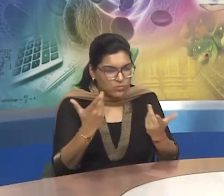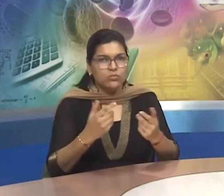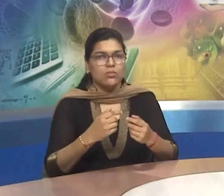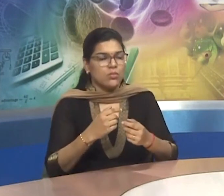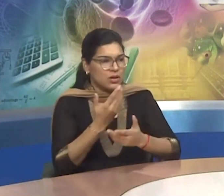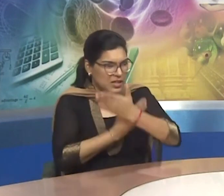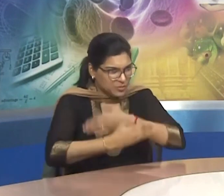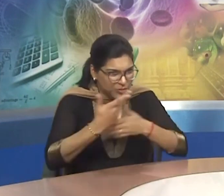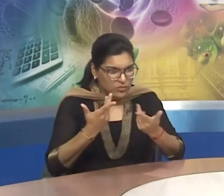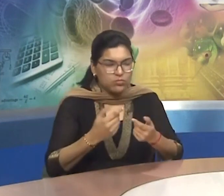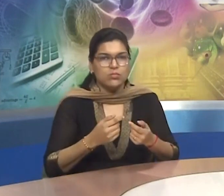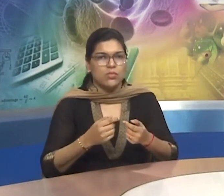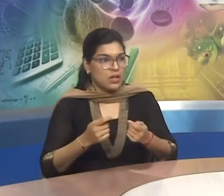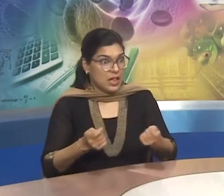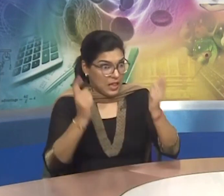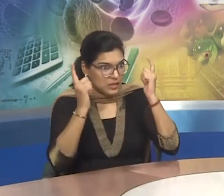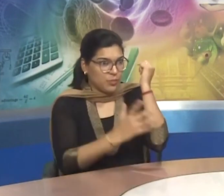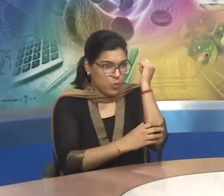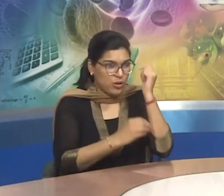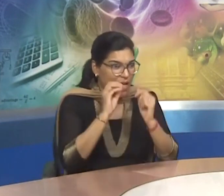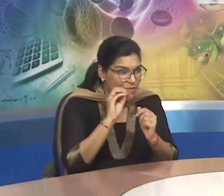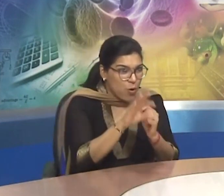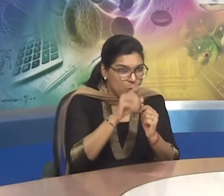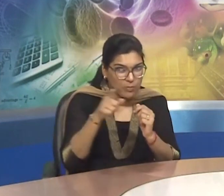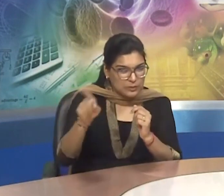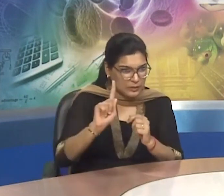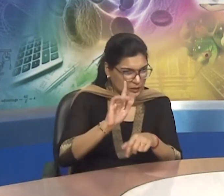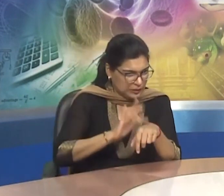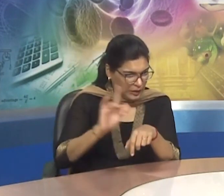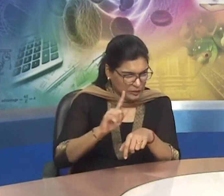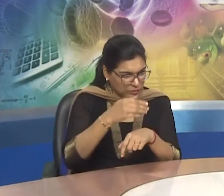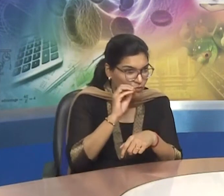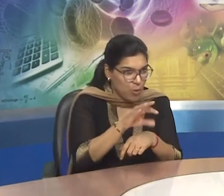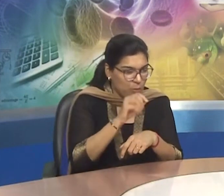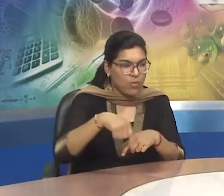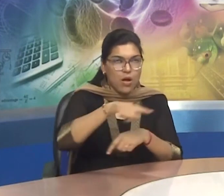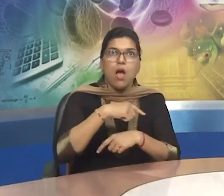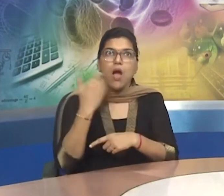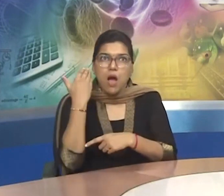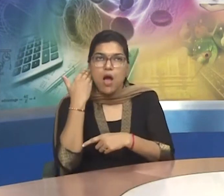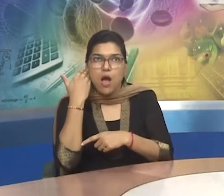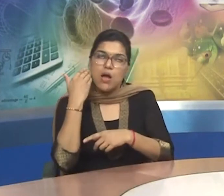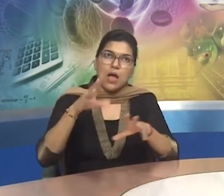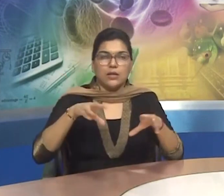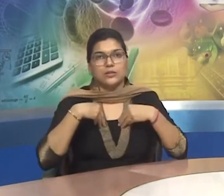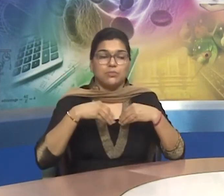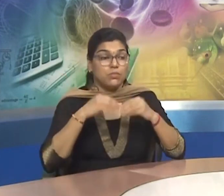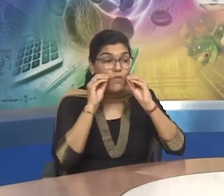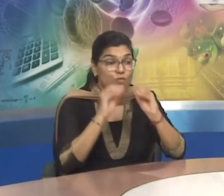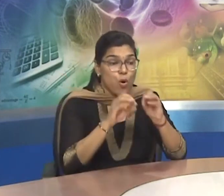It is considered against the law. If any person is doing this, any kind of activity which